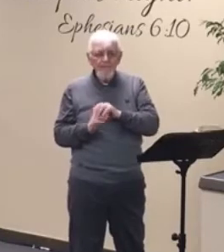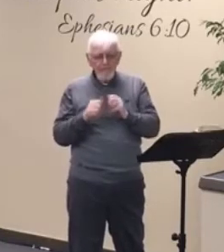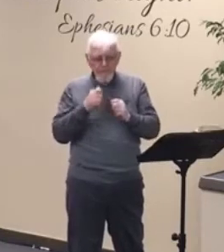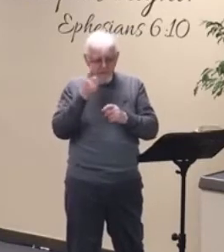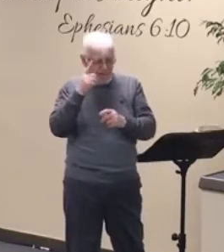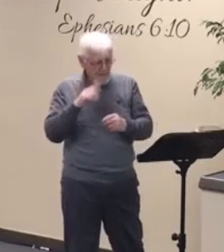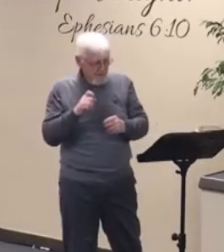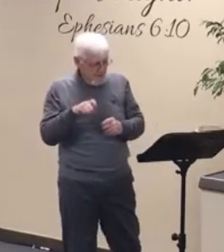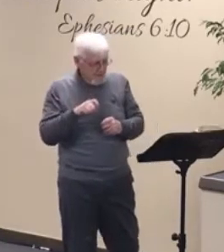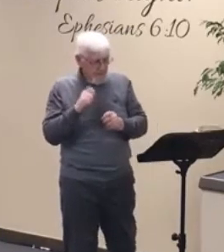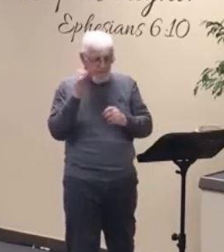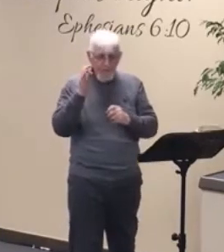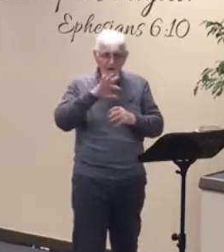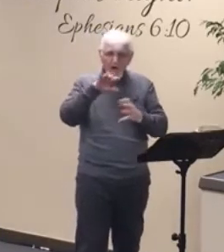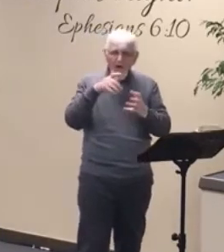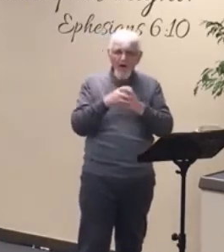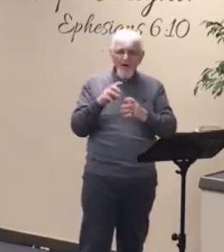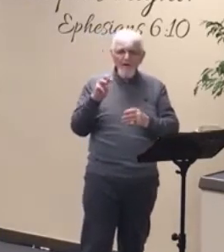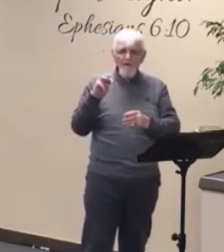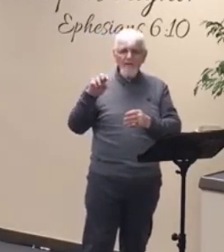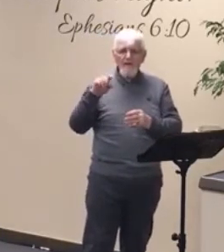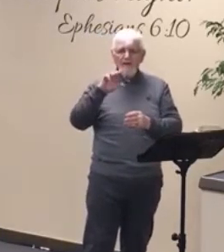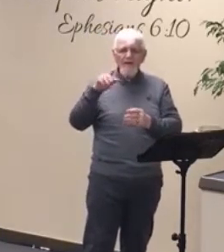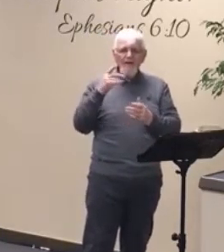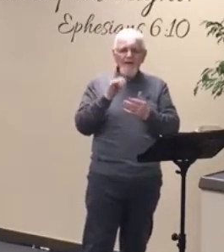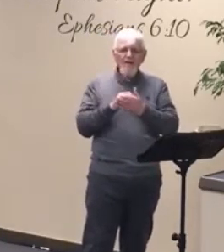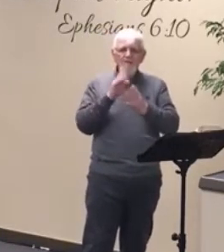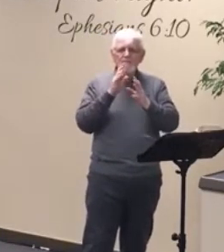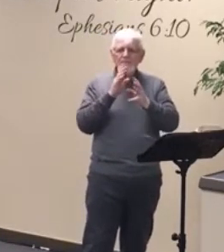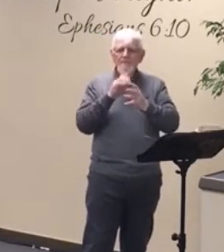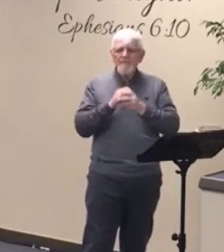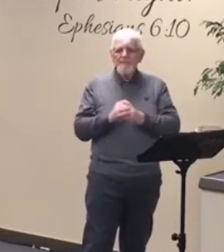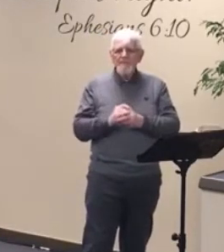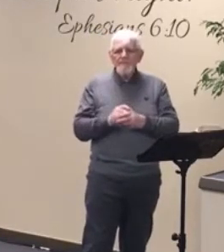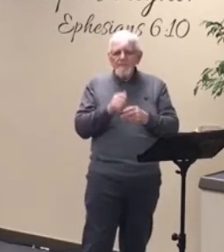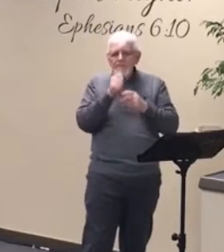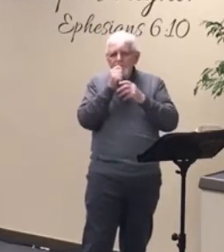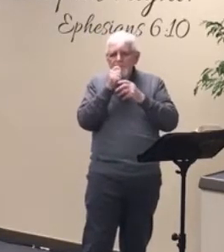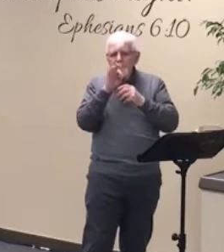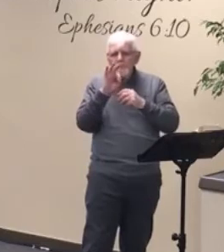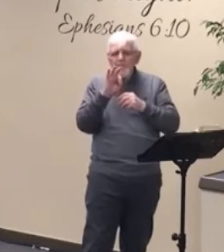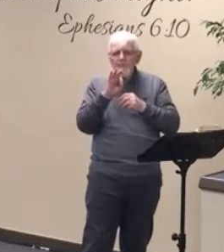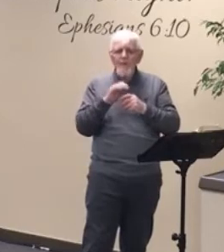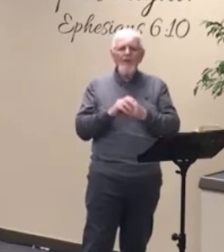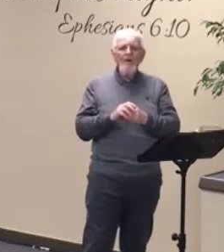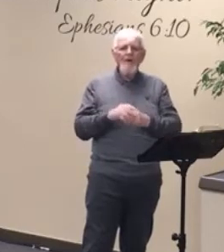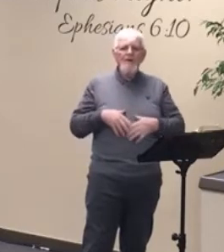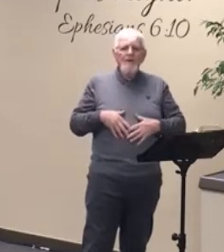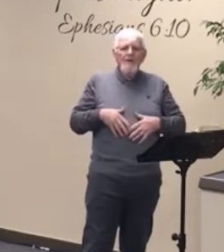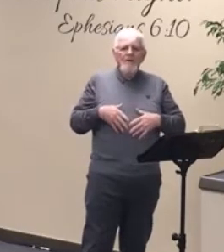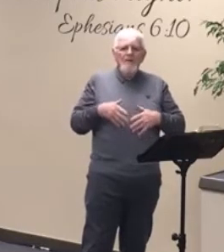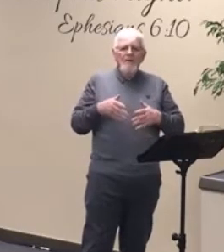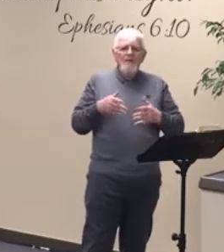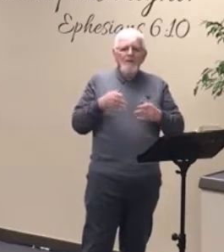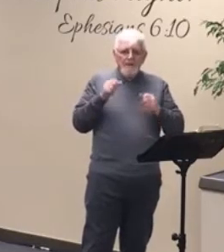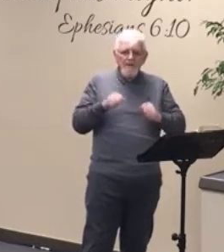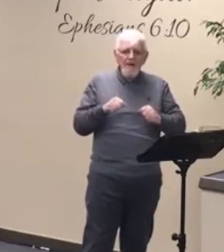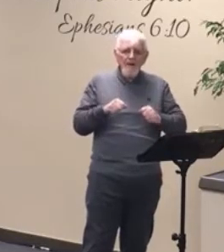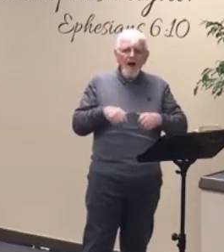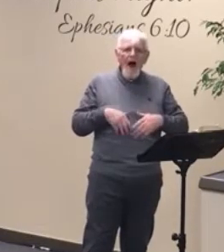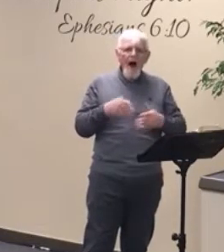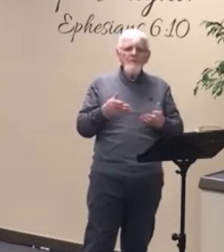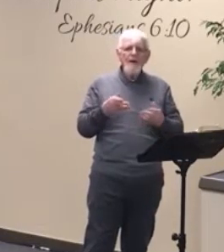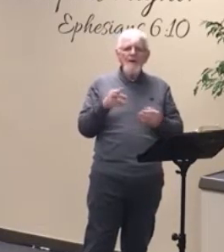preach a whole message on this and save it till the end. The secret of humility is that you can humble